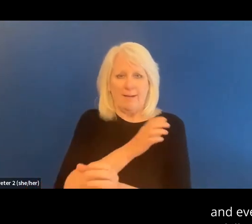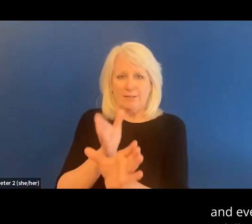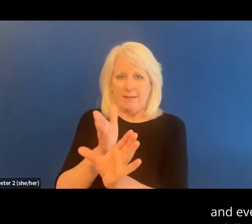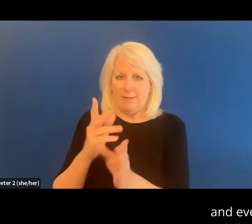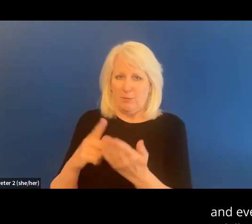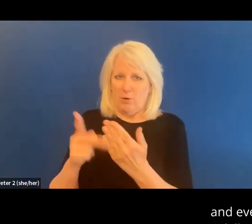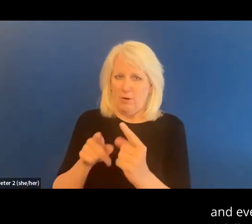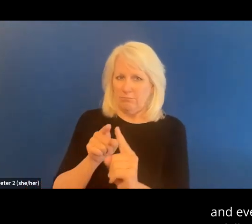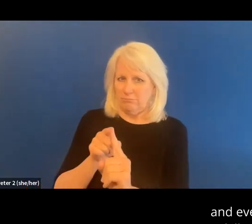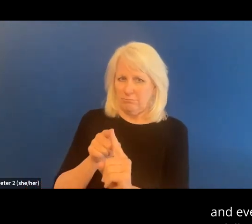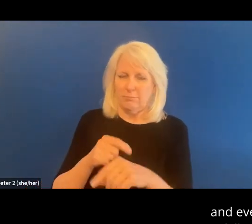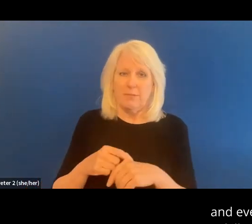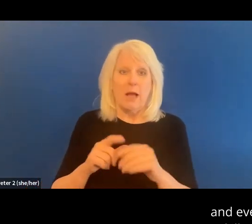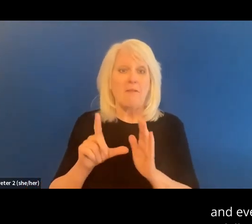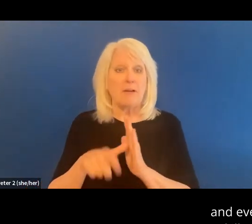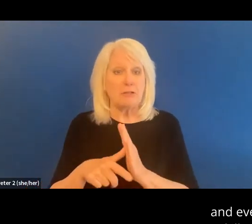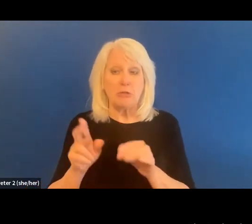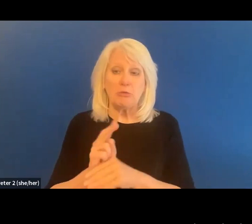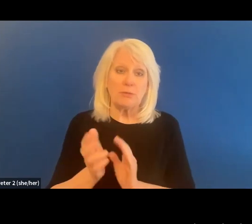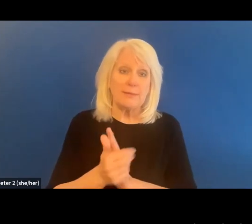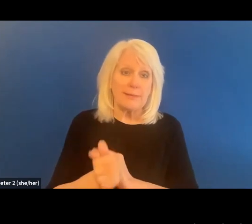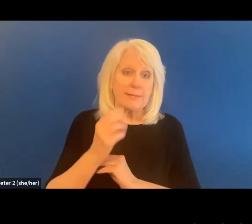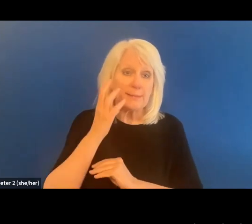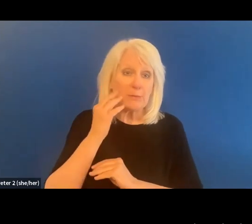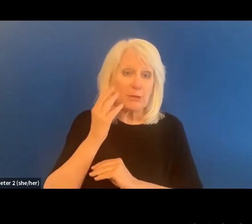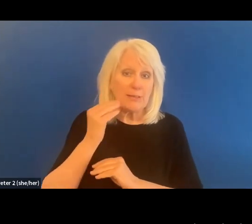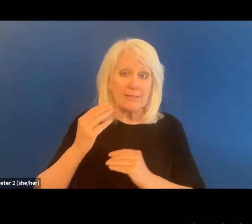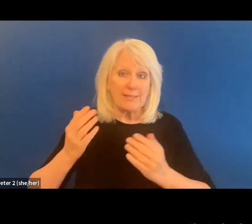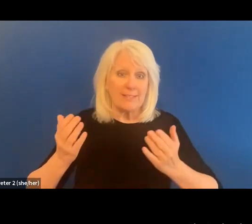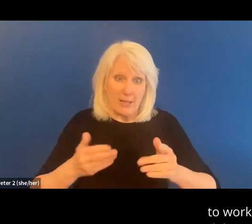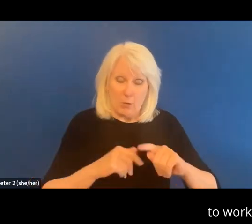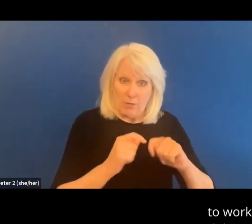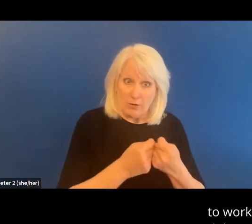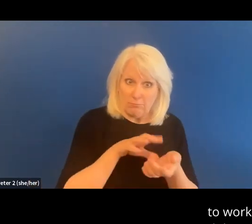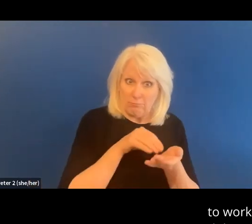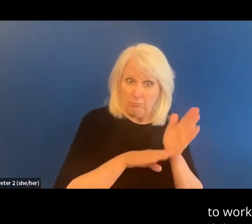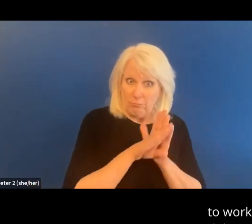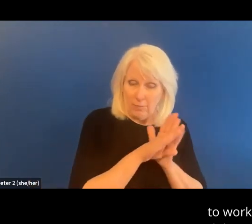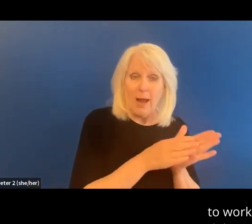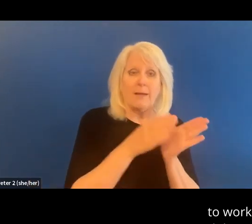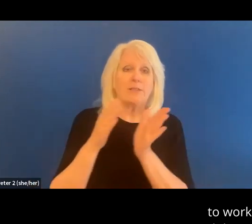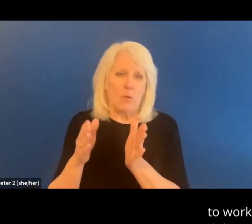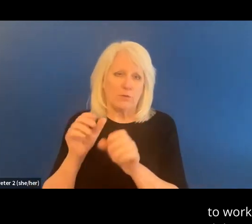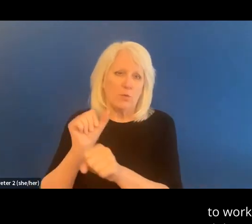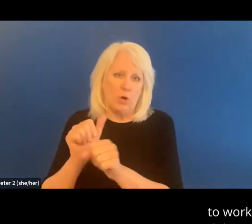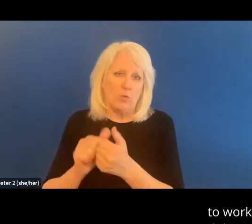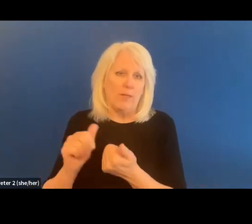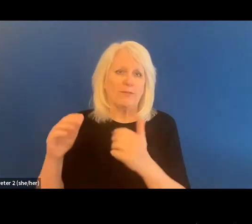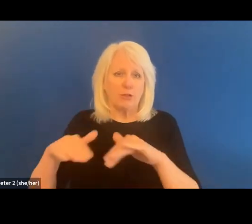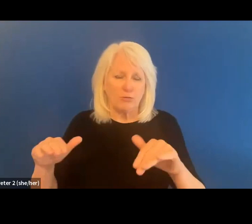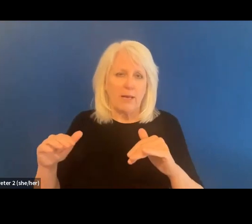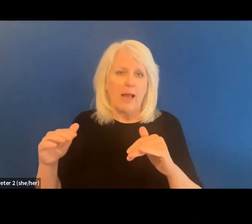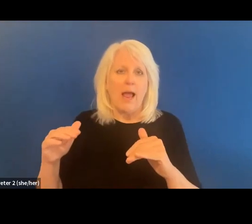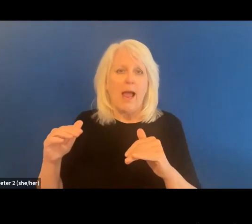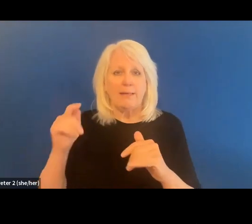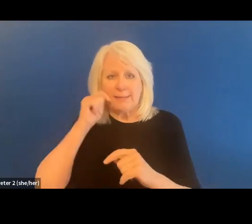and eventually using her skills and experiences that she has here with our team to work with children and adolescents with disabilities using